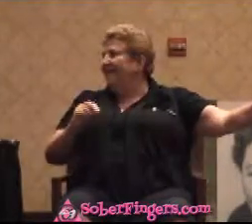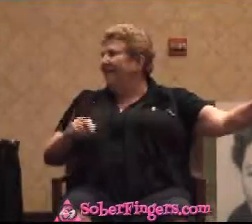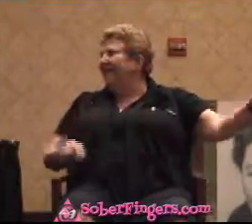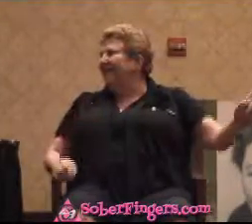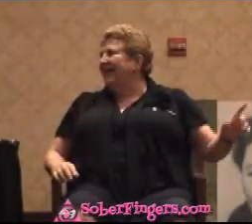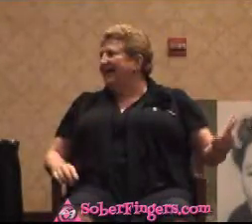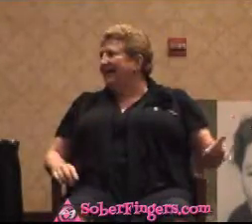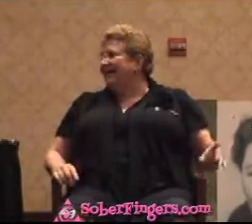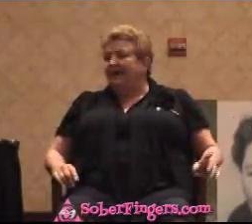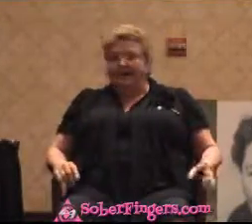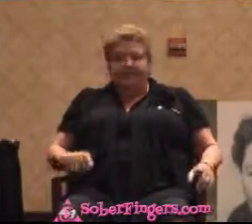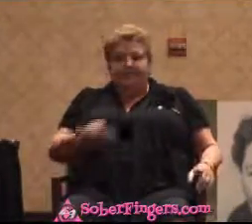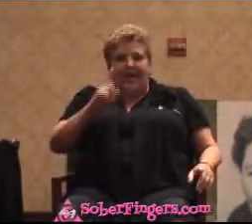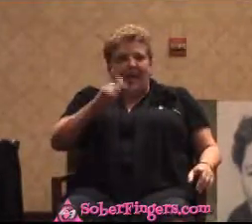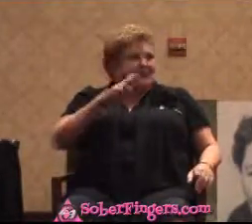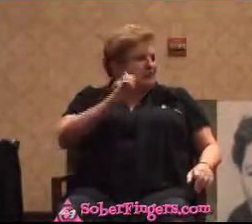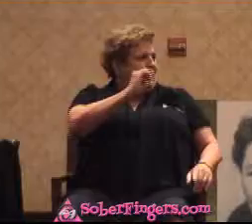There's got to be an Al-Anon.